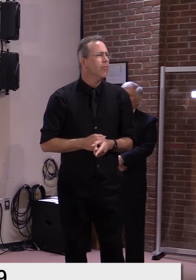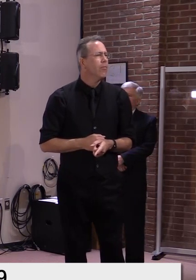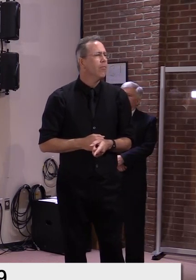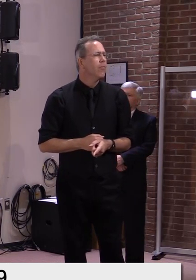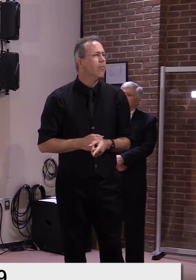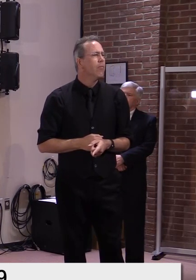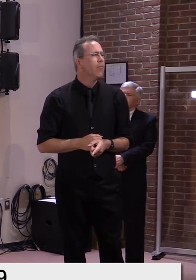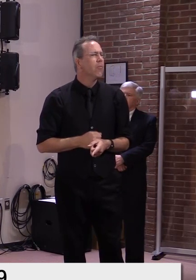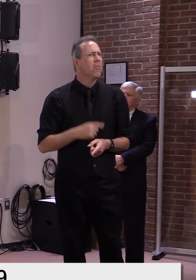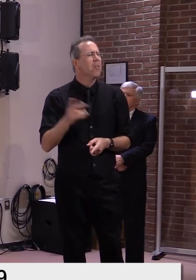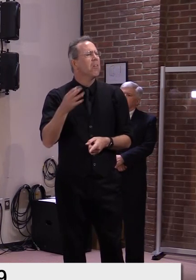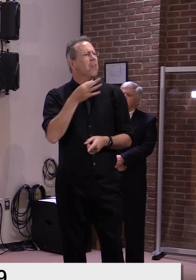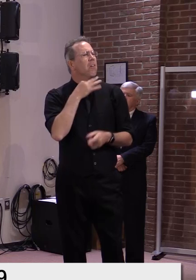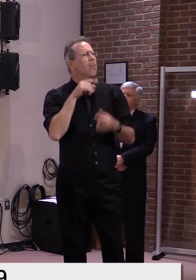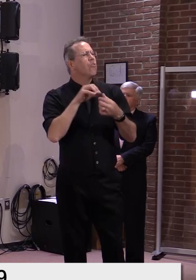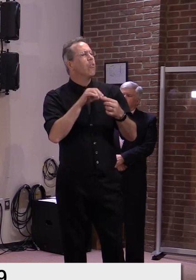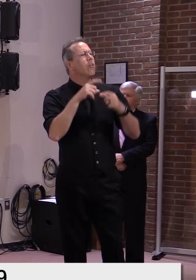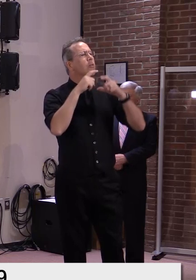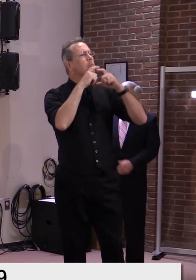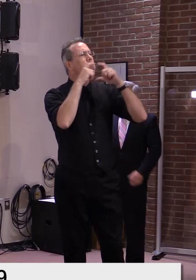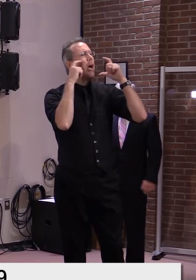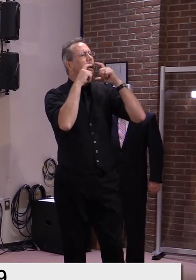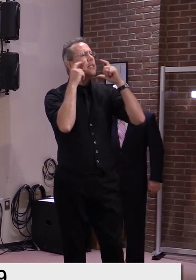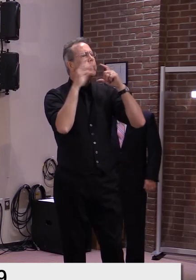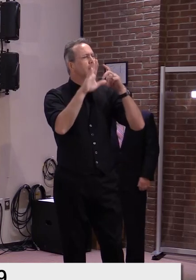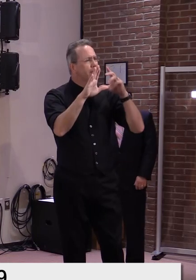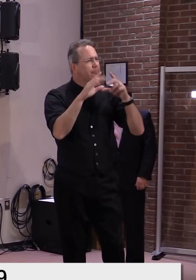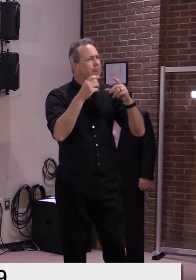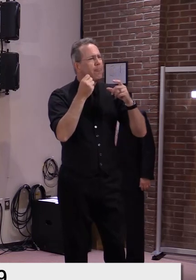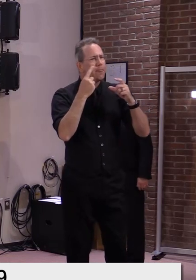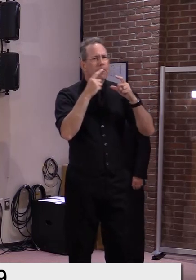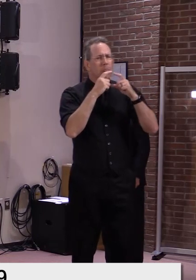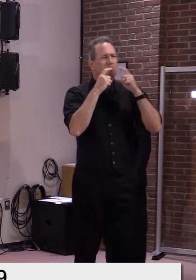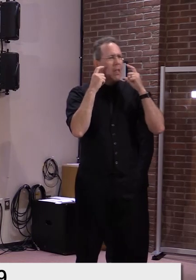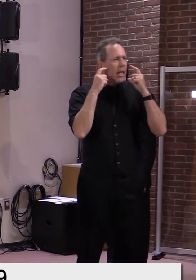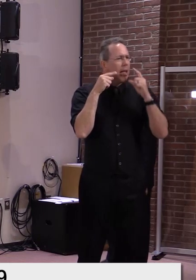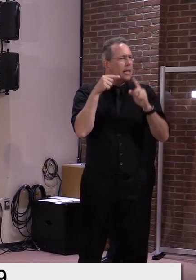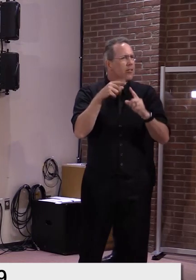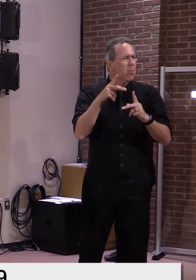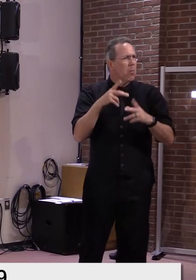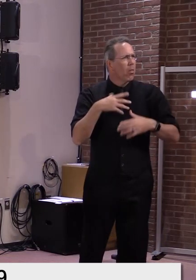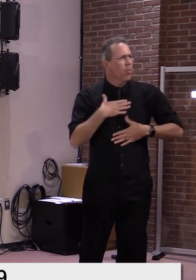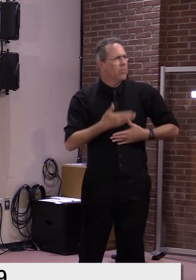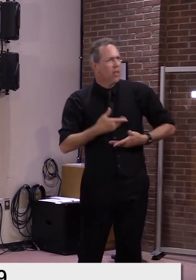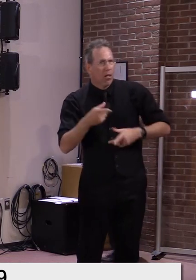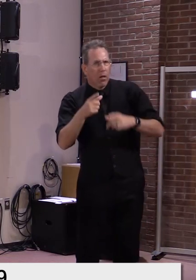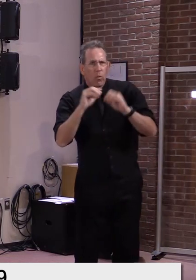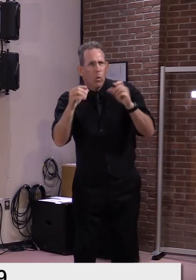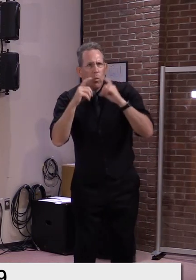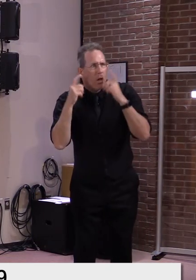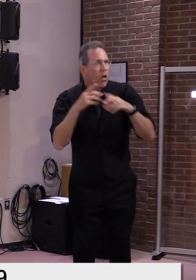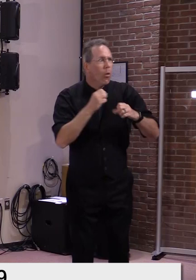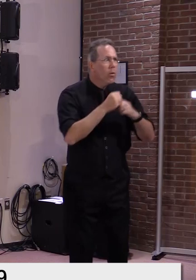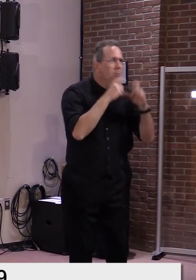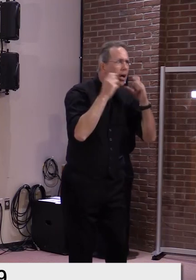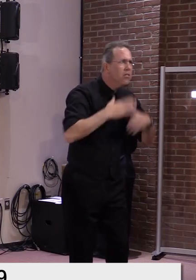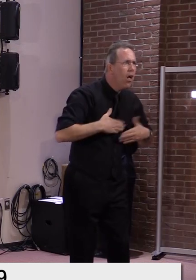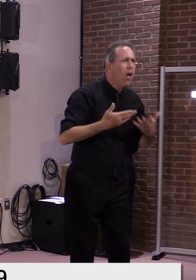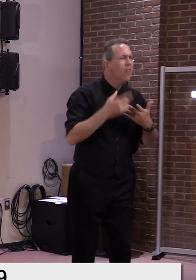for businesses, restaurants, retailers going forward after you relax or get rid of the emergency